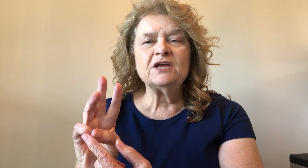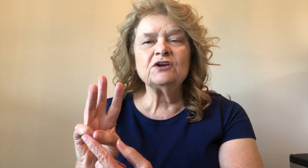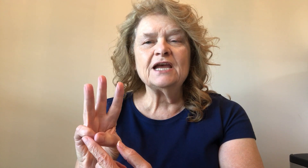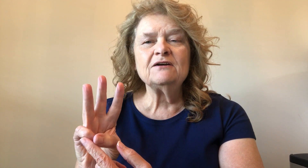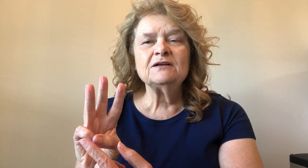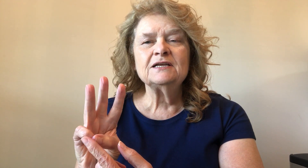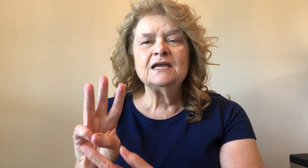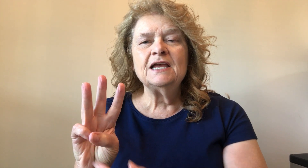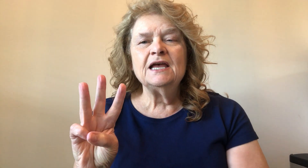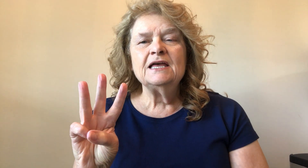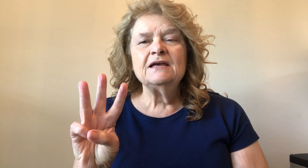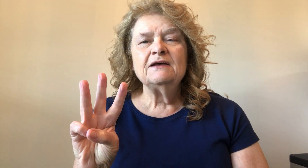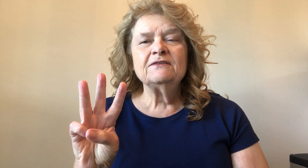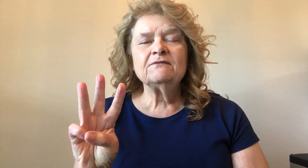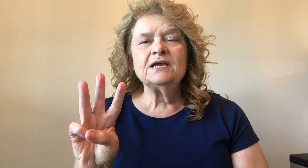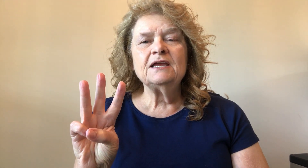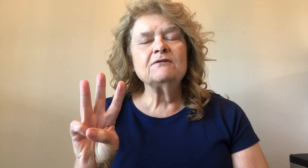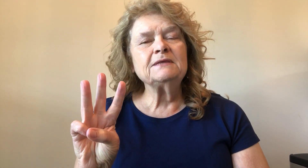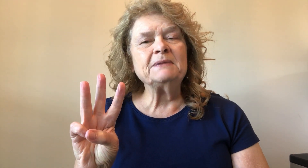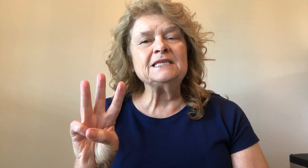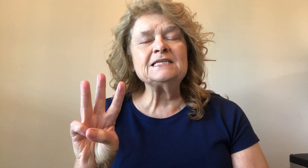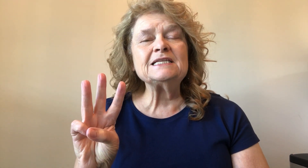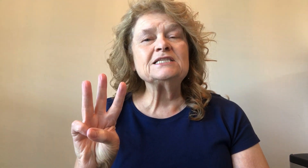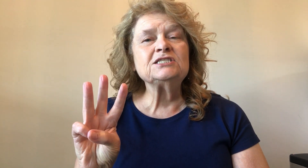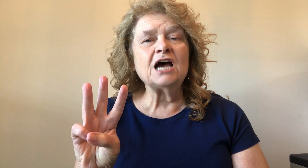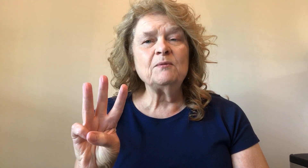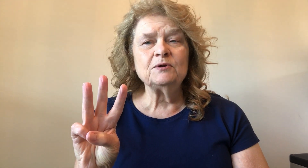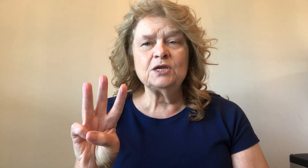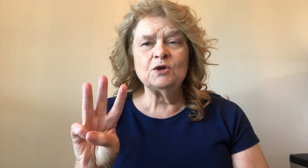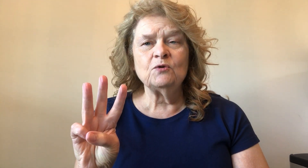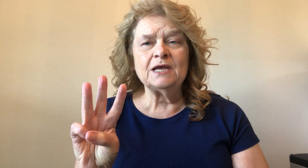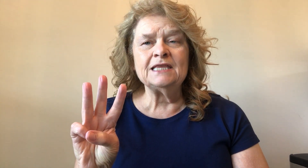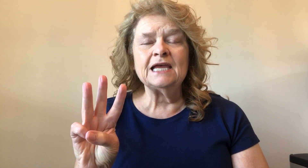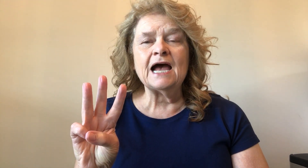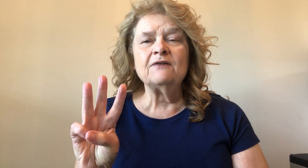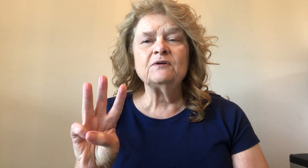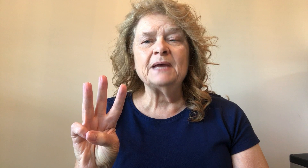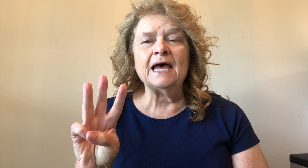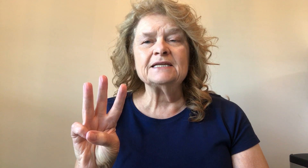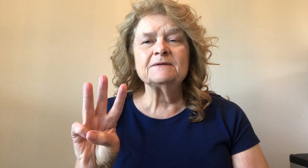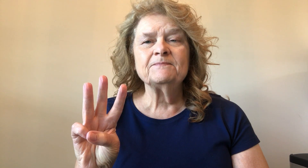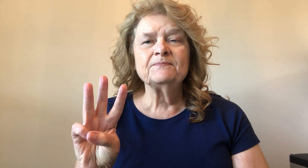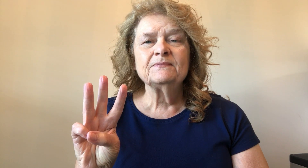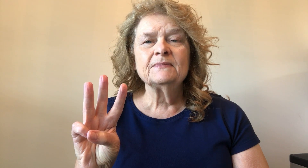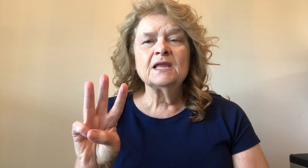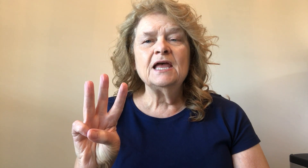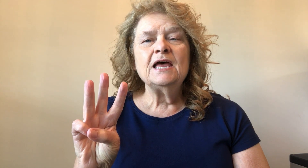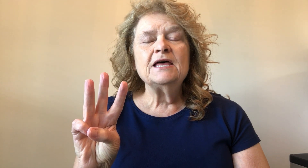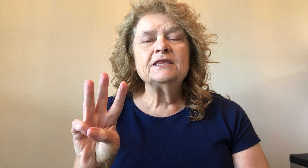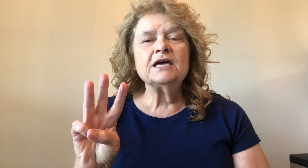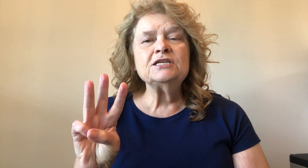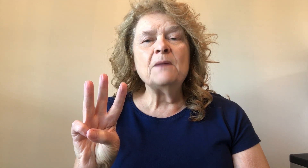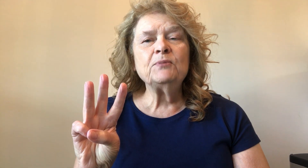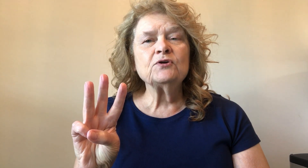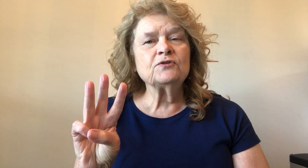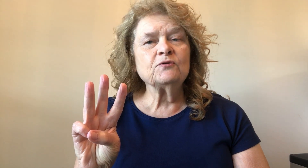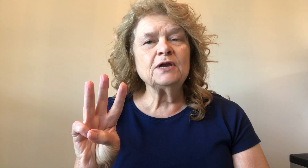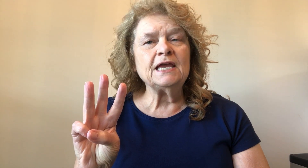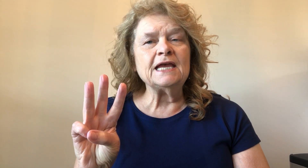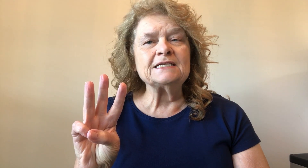fingernail. 3. But this is W in the alphabet. The number 3 in